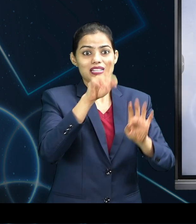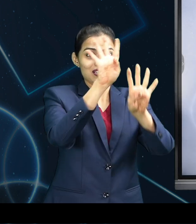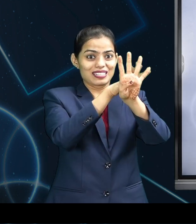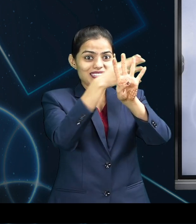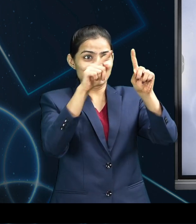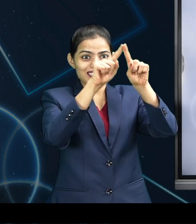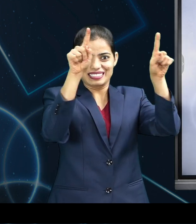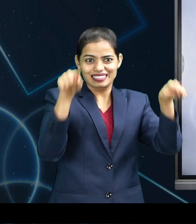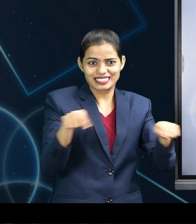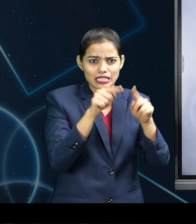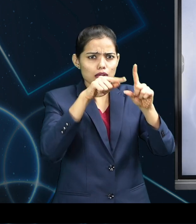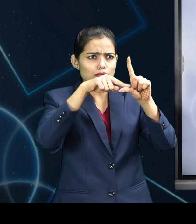Key terminology.